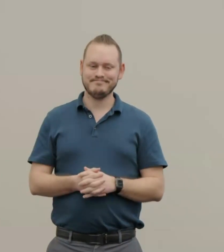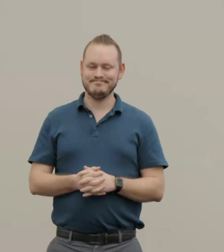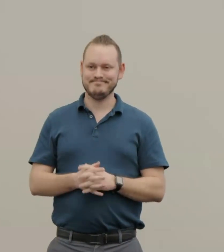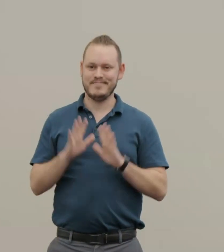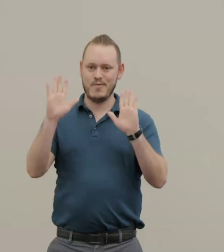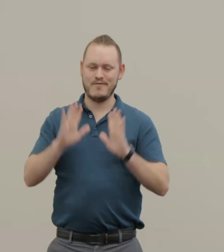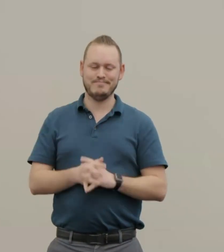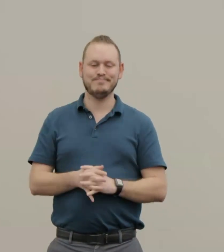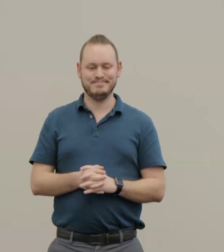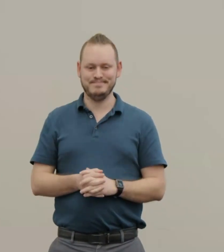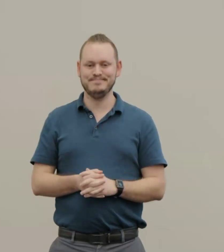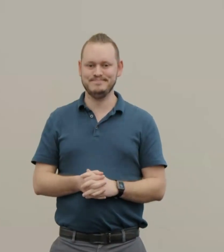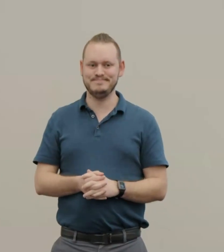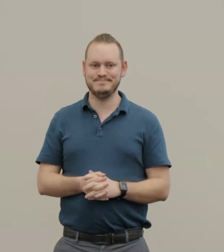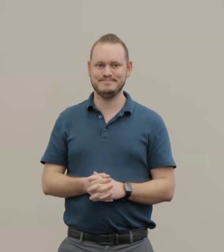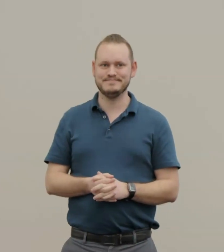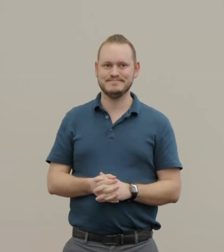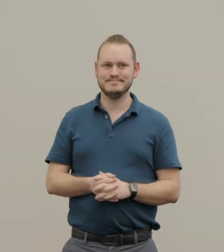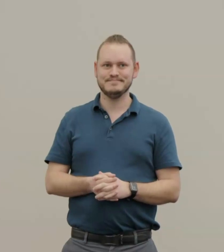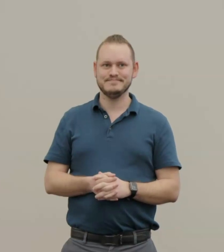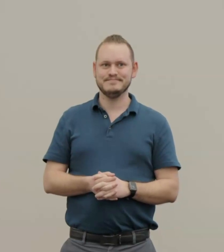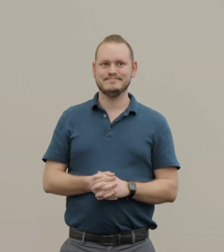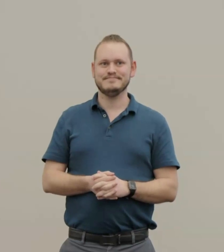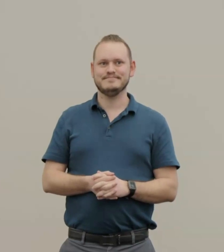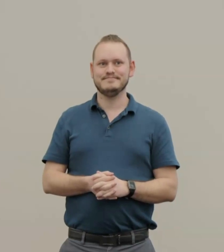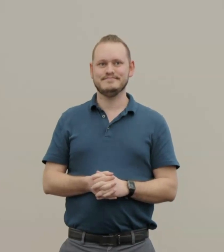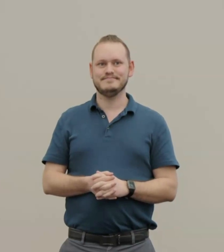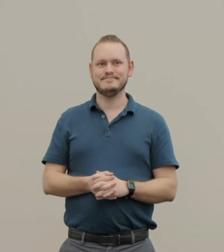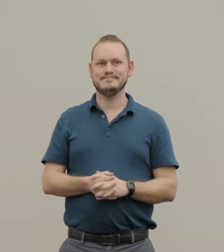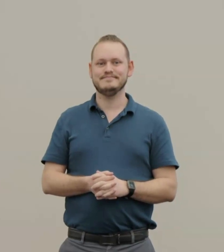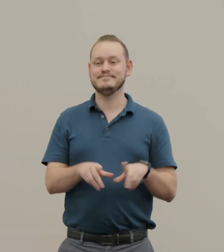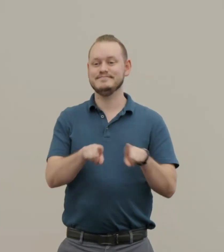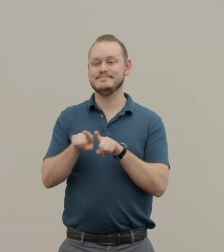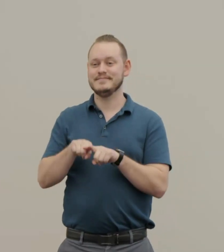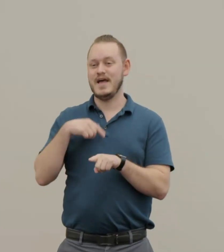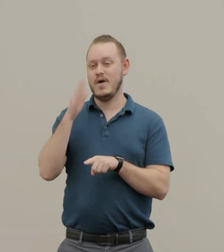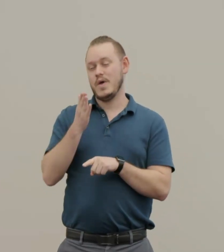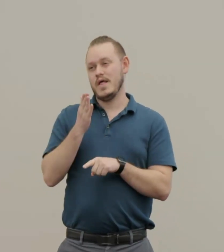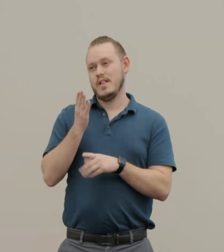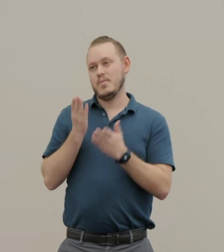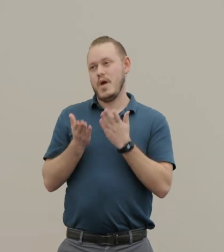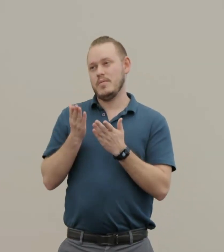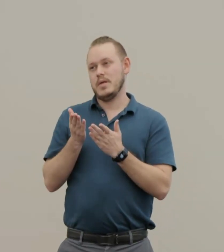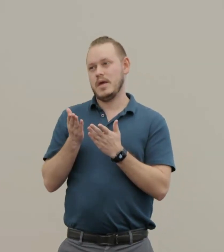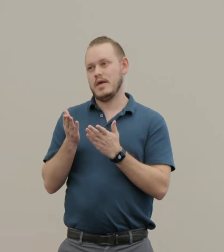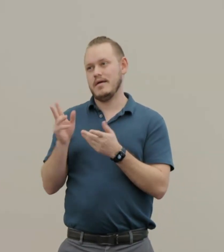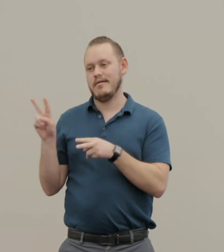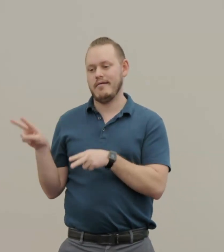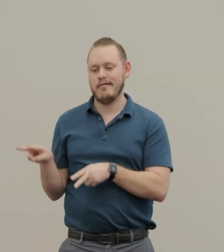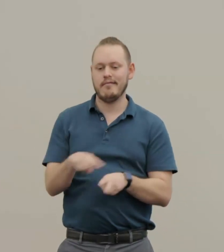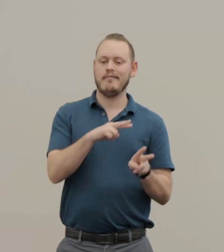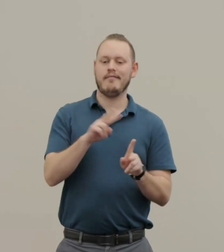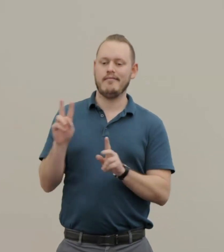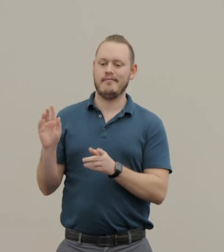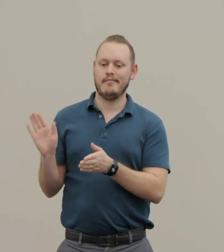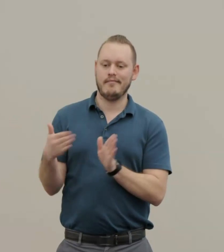Wonderful. Okay, great. I'm also going to probably spin this a bit as well